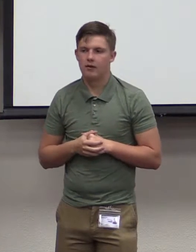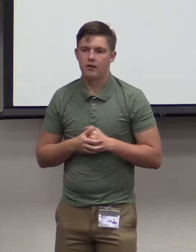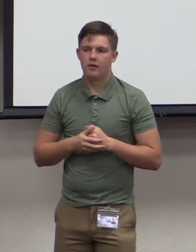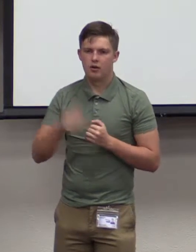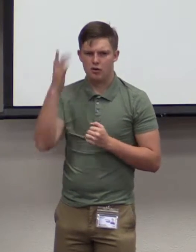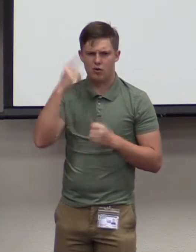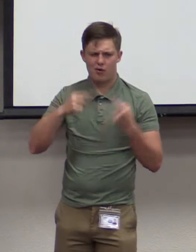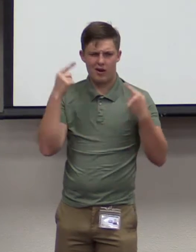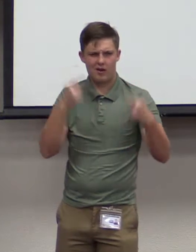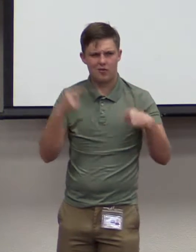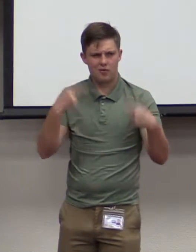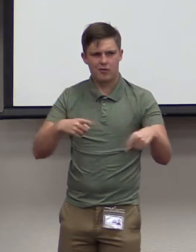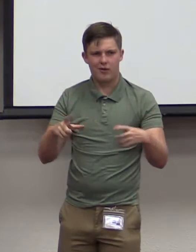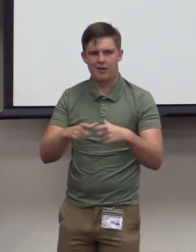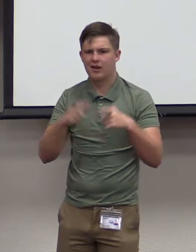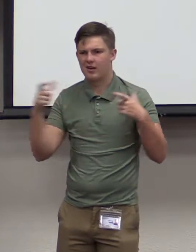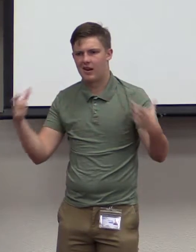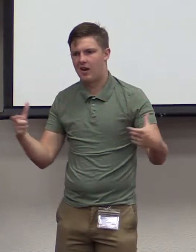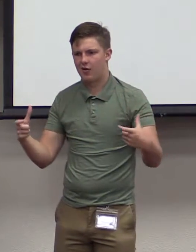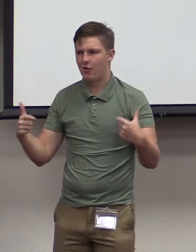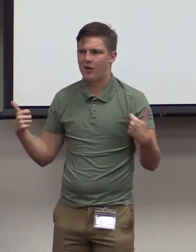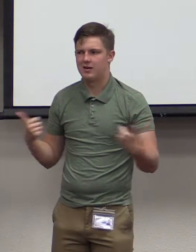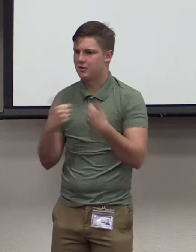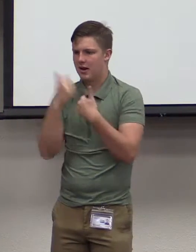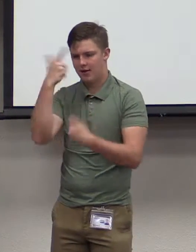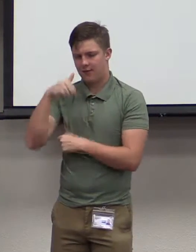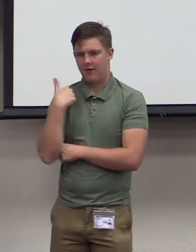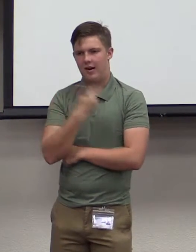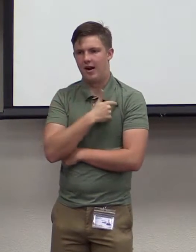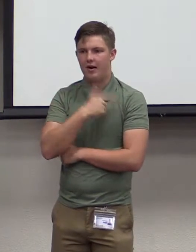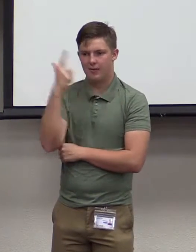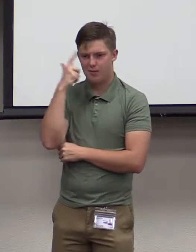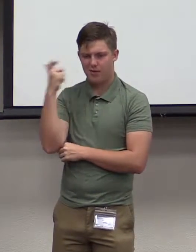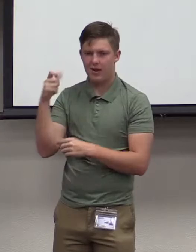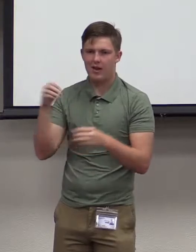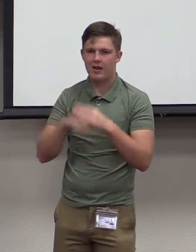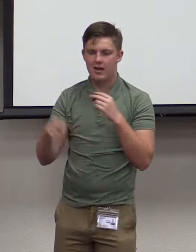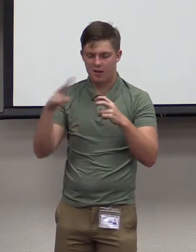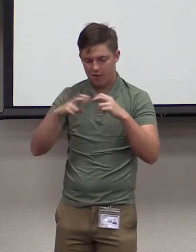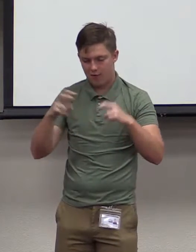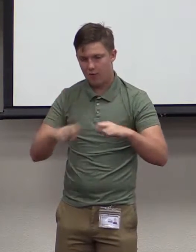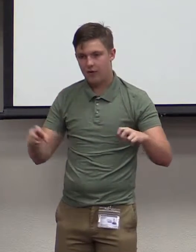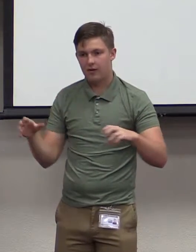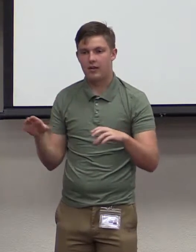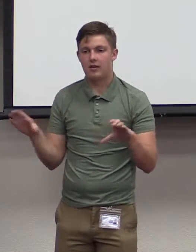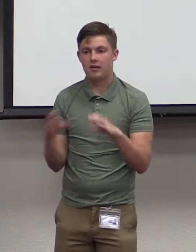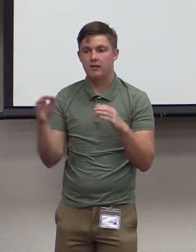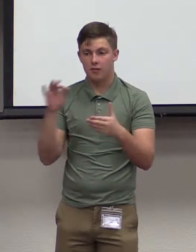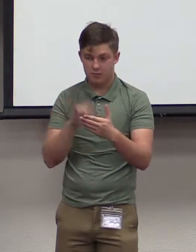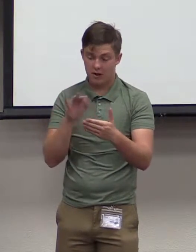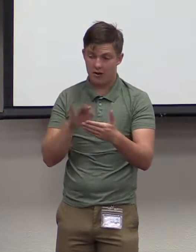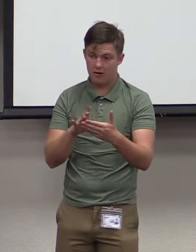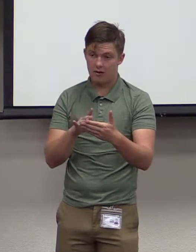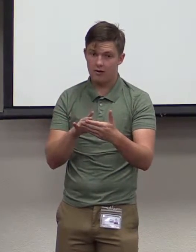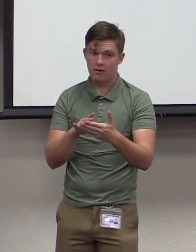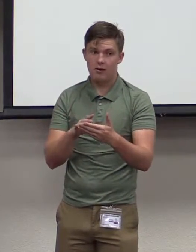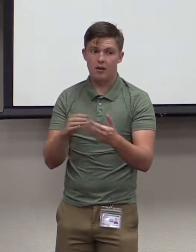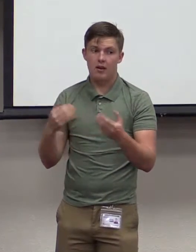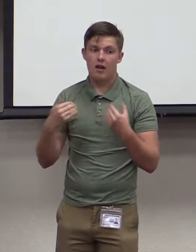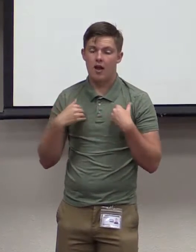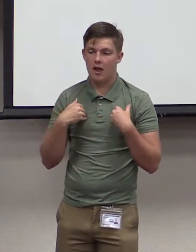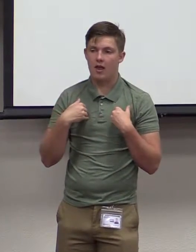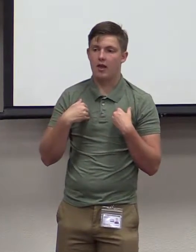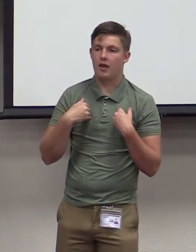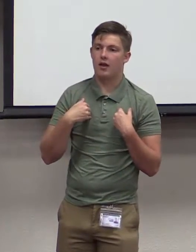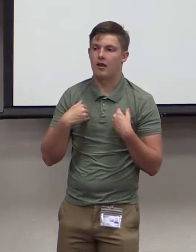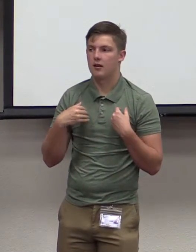Why is quarreling such a great challenge for us? Because in the research, they've done some studies and they put probes on people and